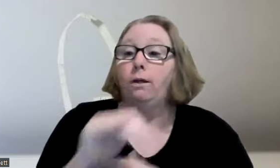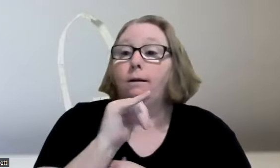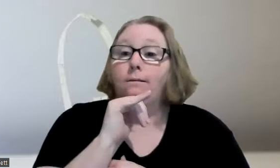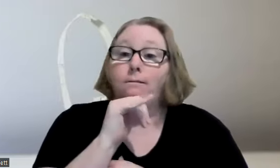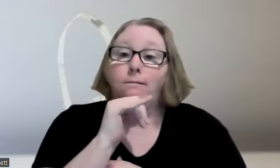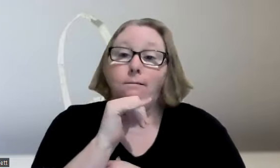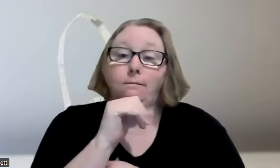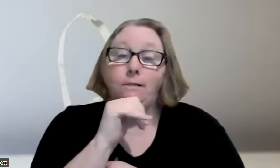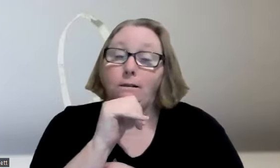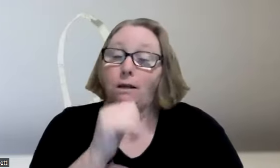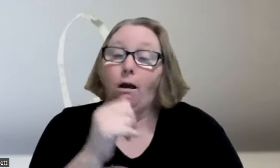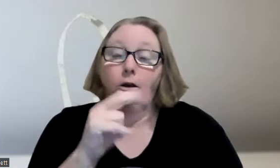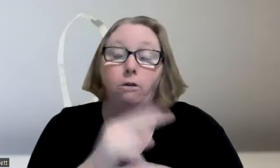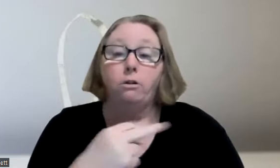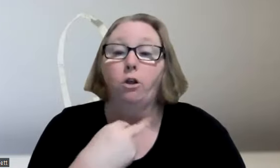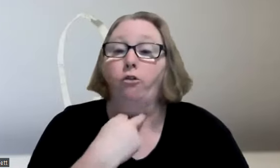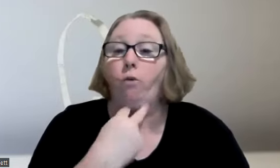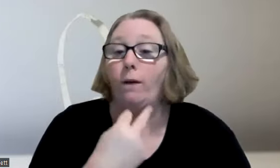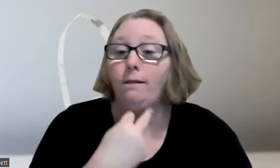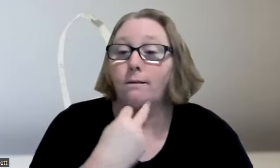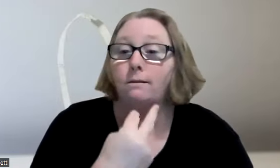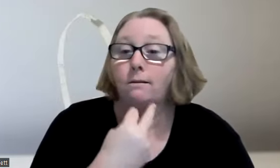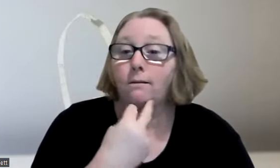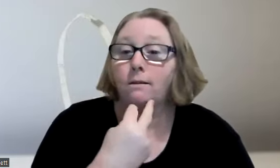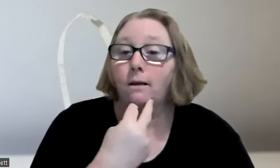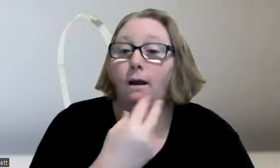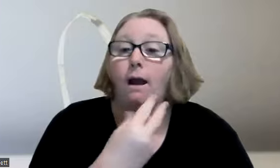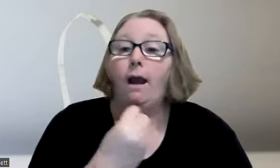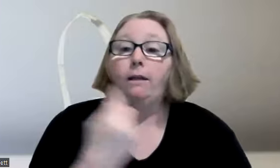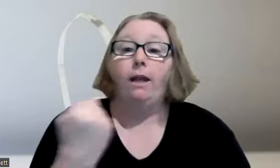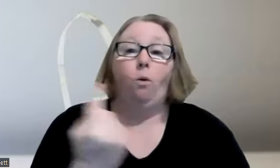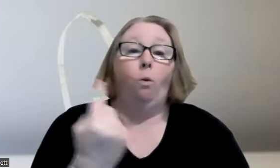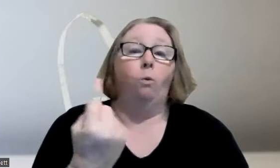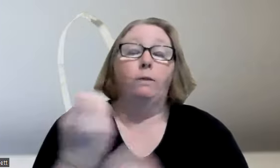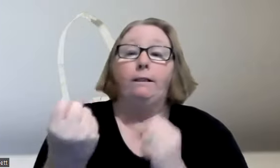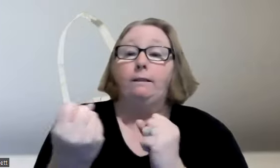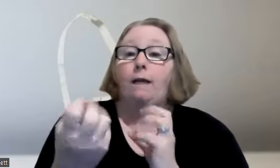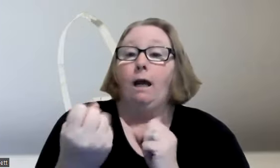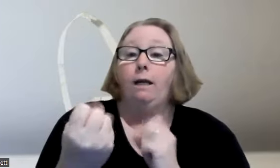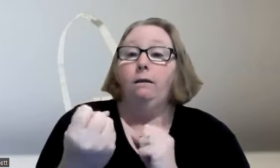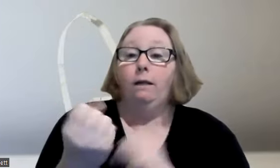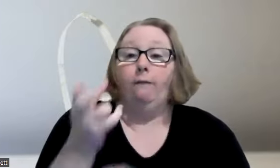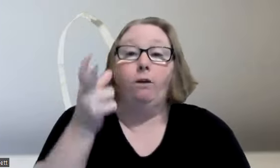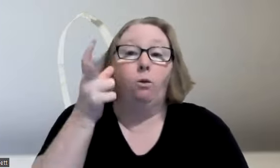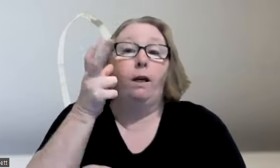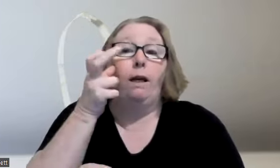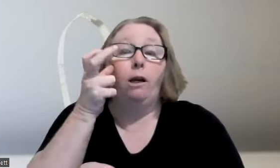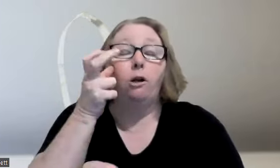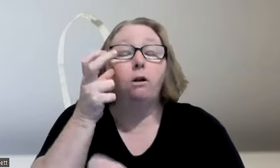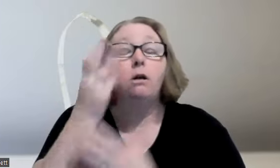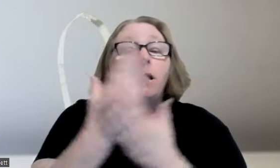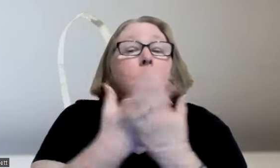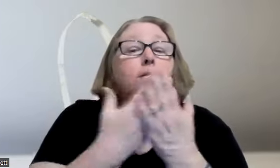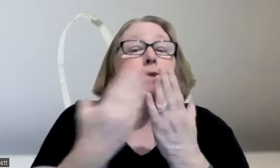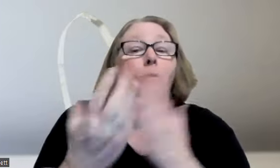student does not use their voice and they only sign, and if you hear